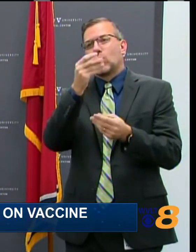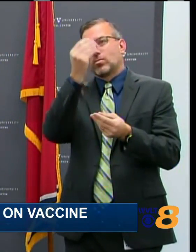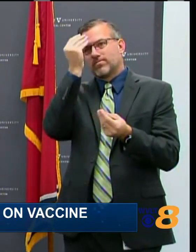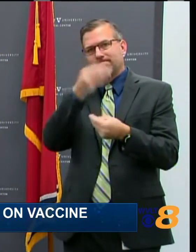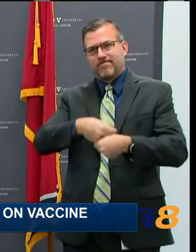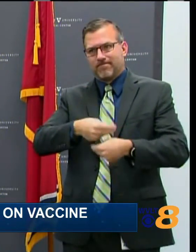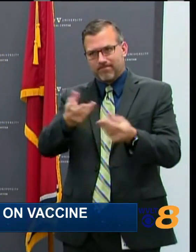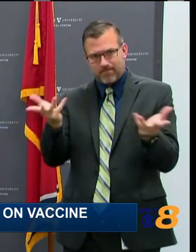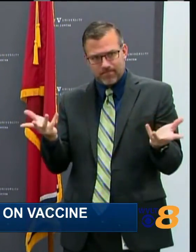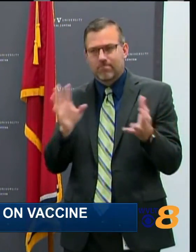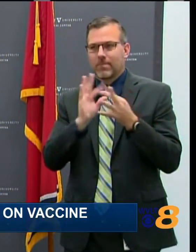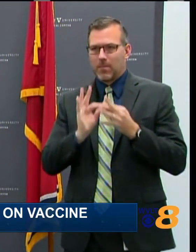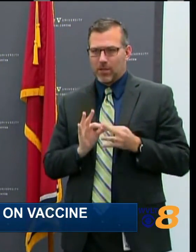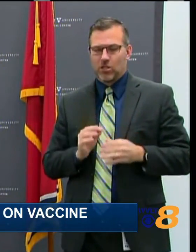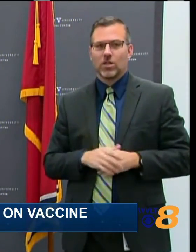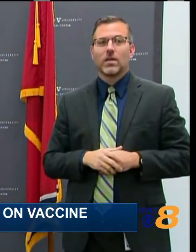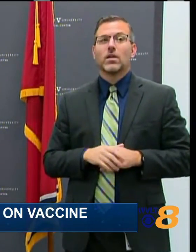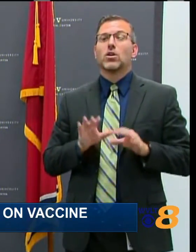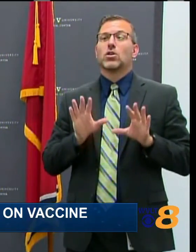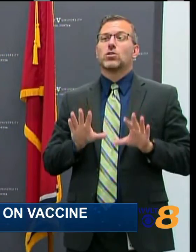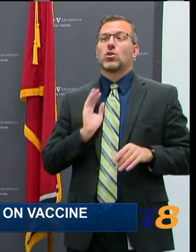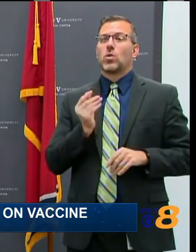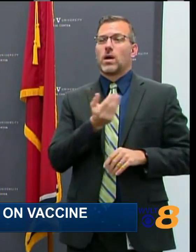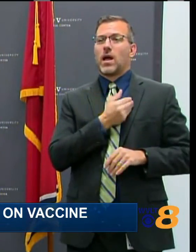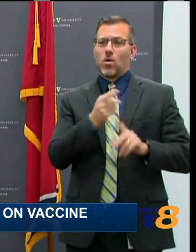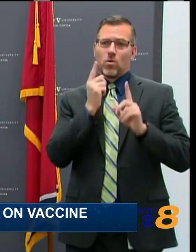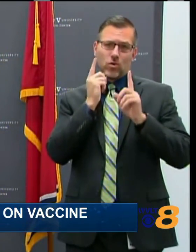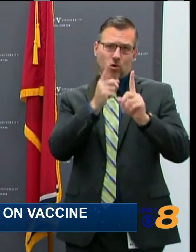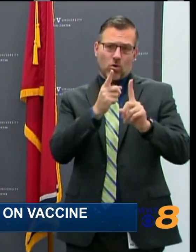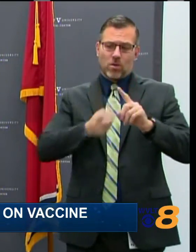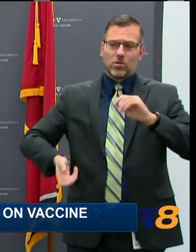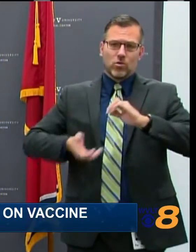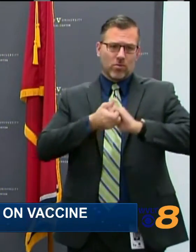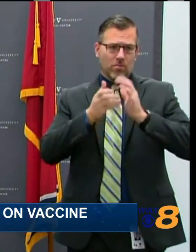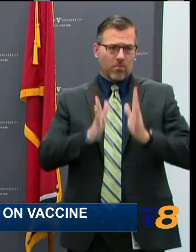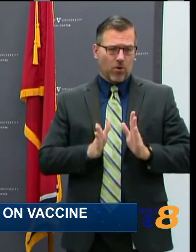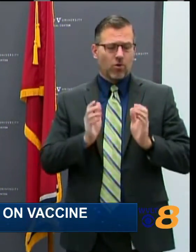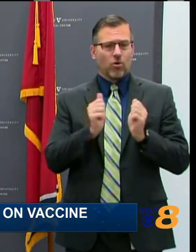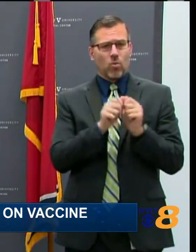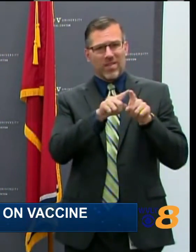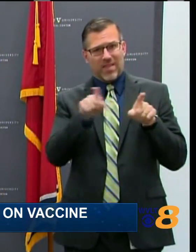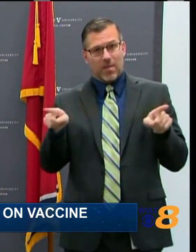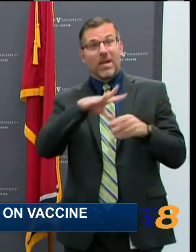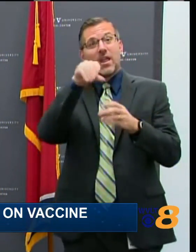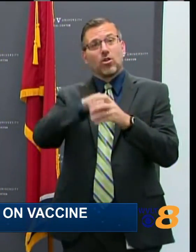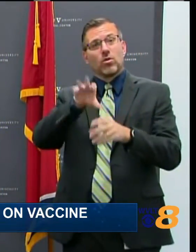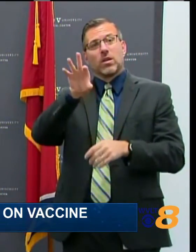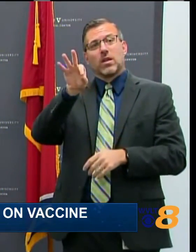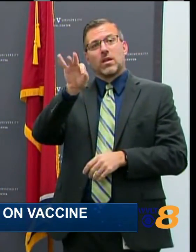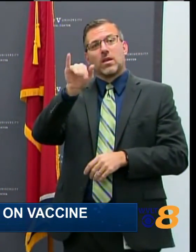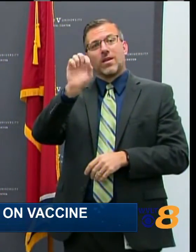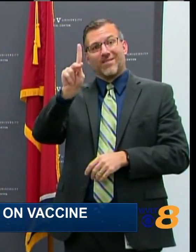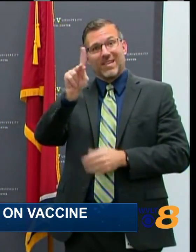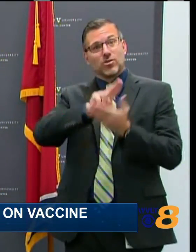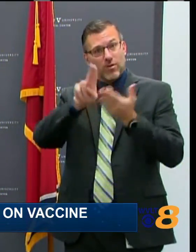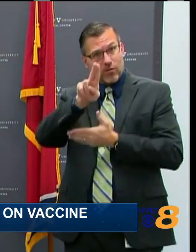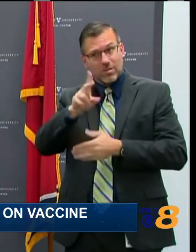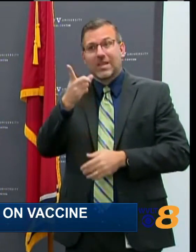so our desire has been to partner with those messages, including Fisk University and Dr. Hildreth,